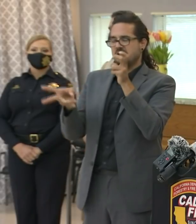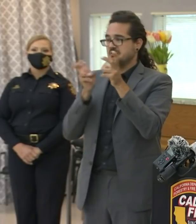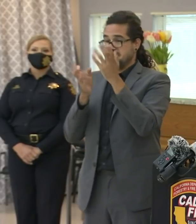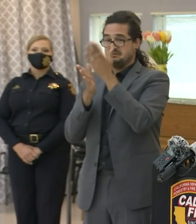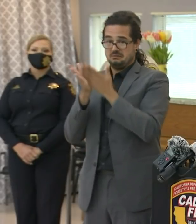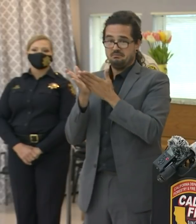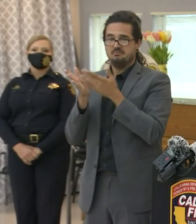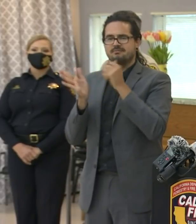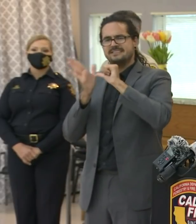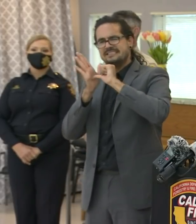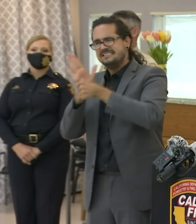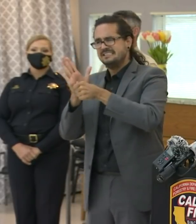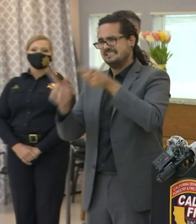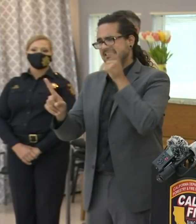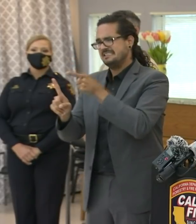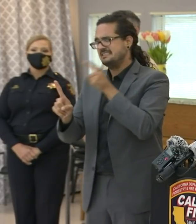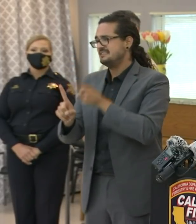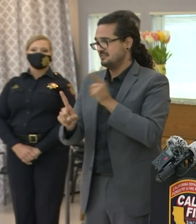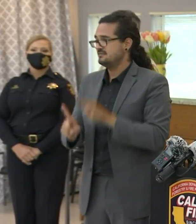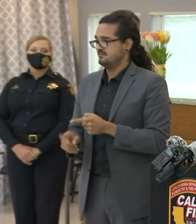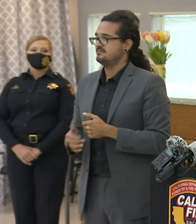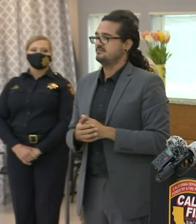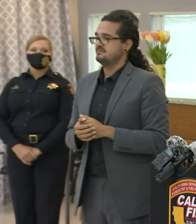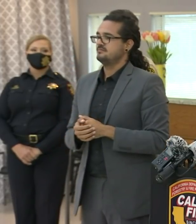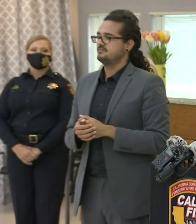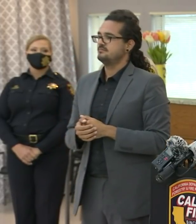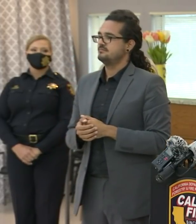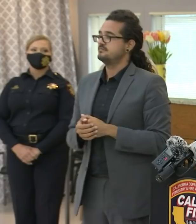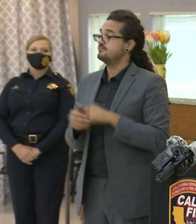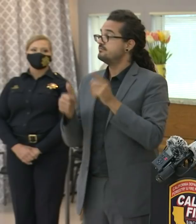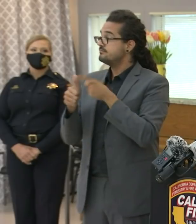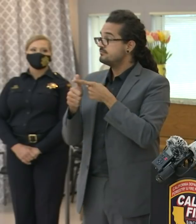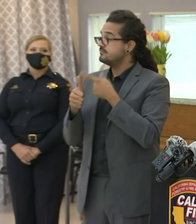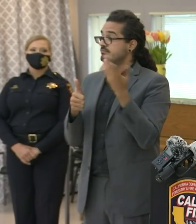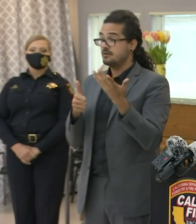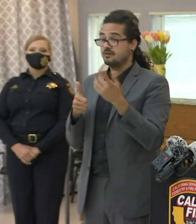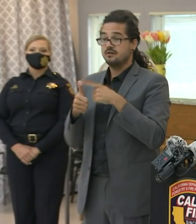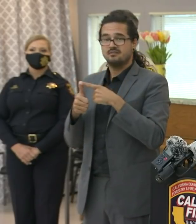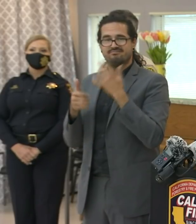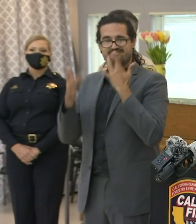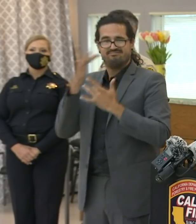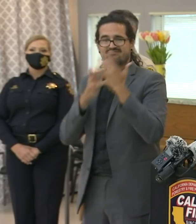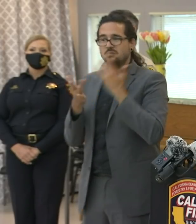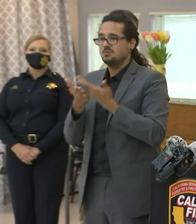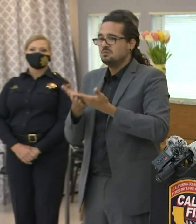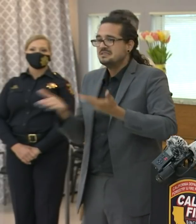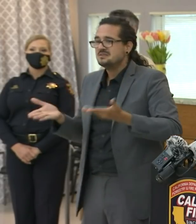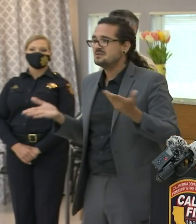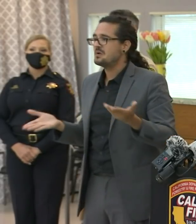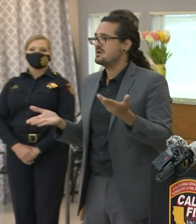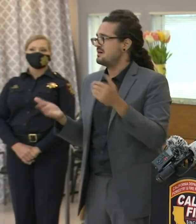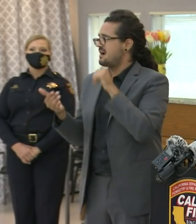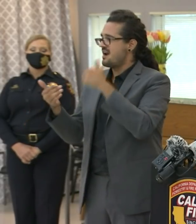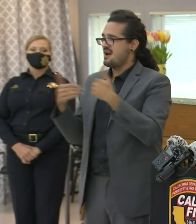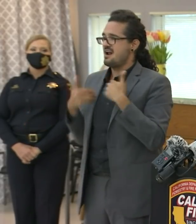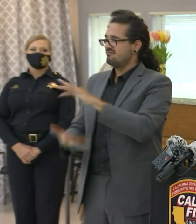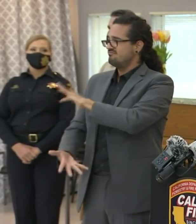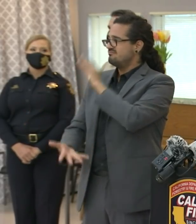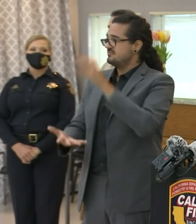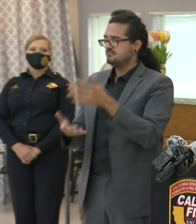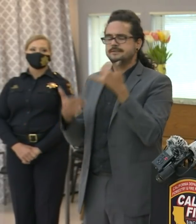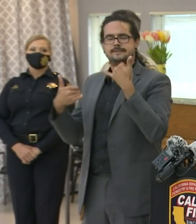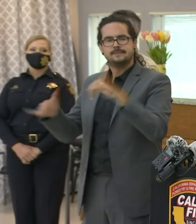the resources, the limited resources that we have currently assigned to this incident are doing an outstanding job at the efforts they're